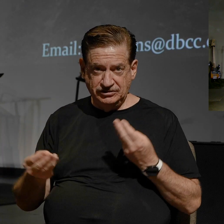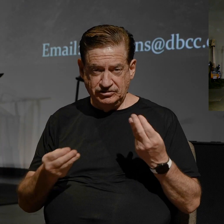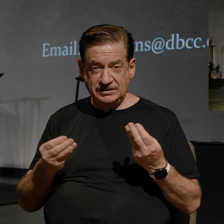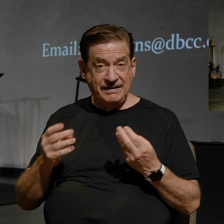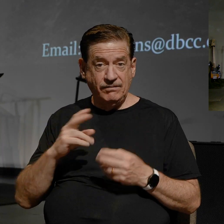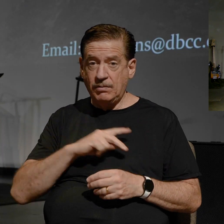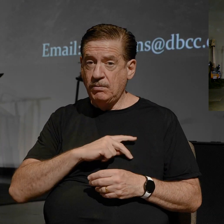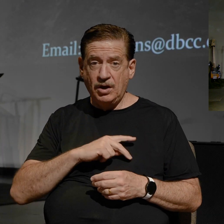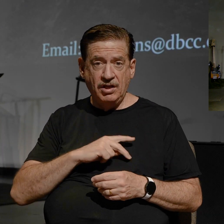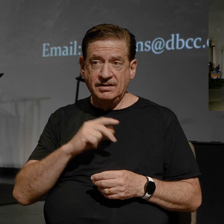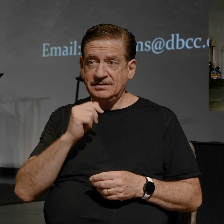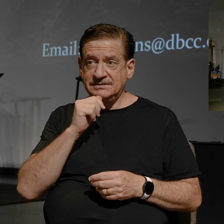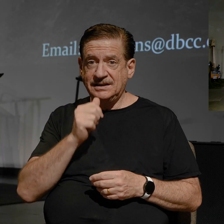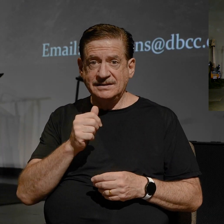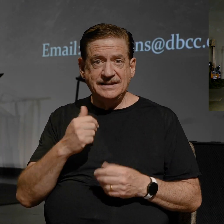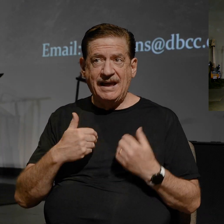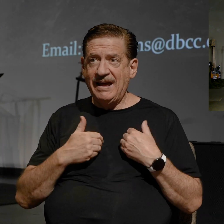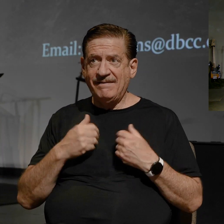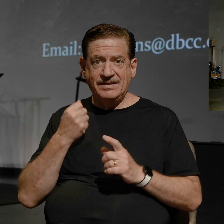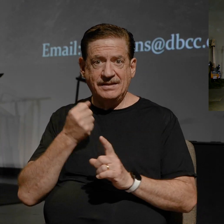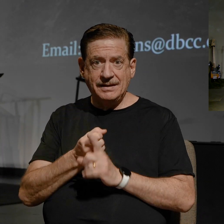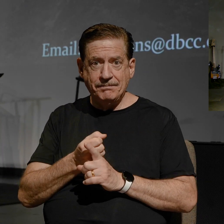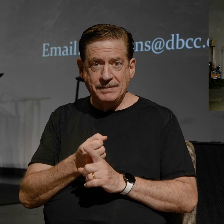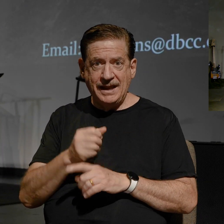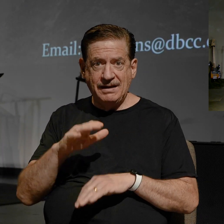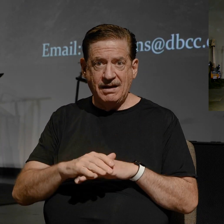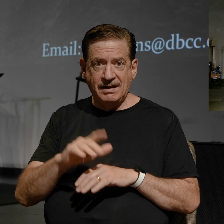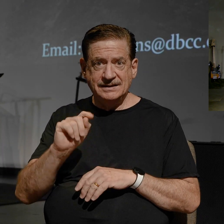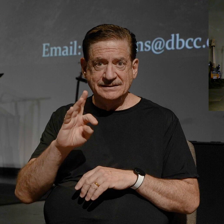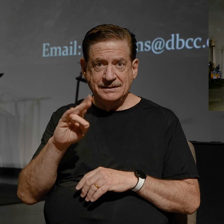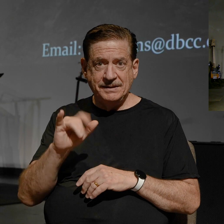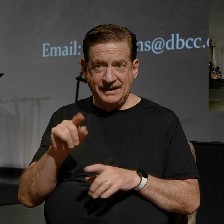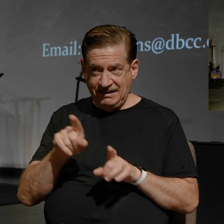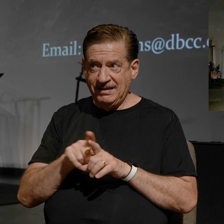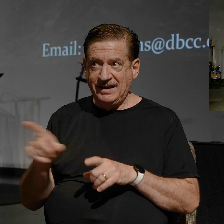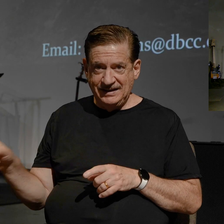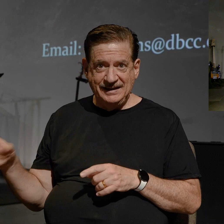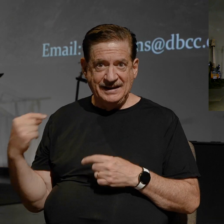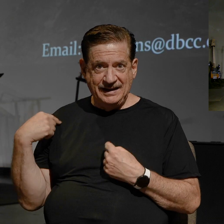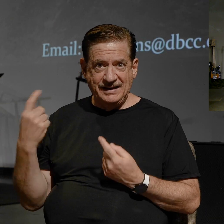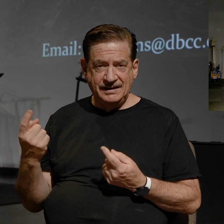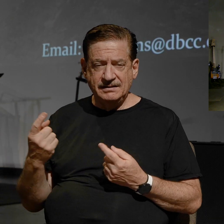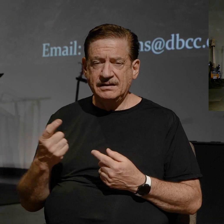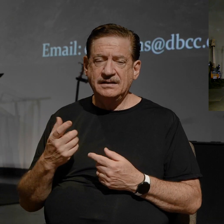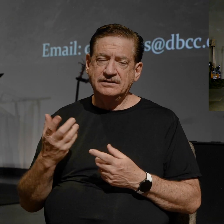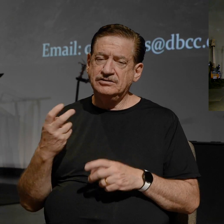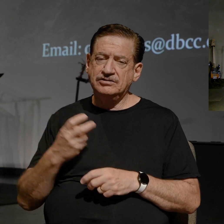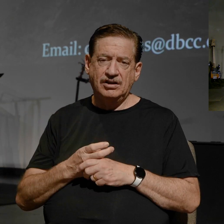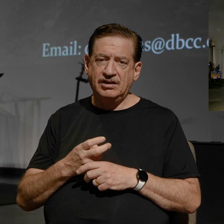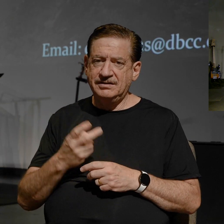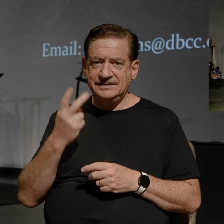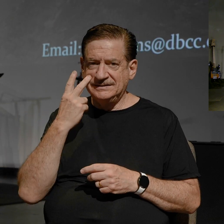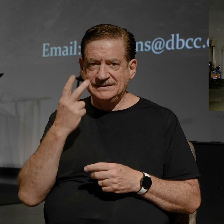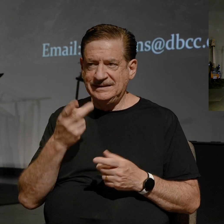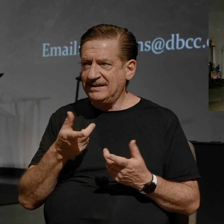If Paul doesn't have the impact on Timothy that he has, it's probably because Timothy doesn't let him in.